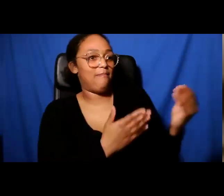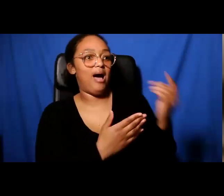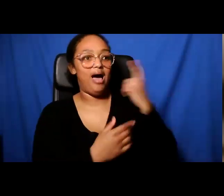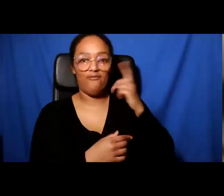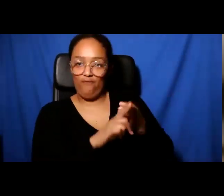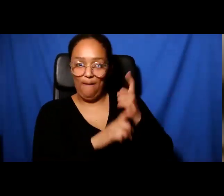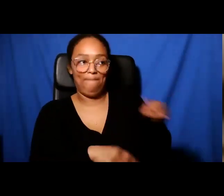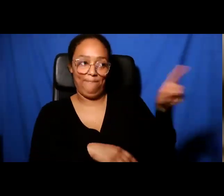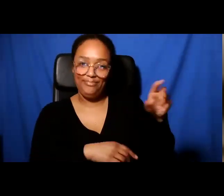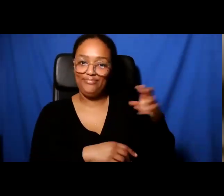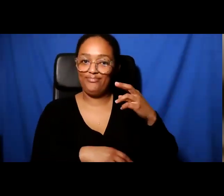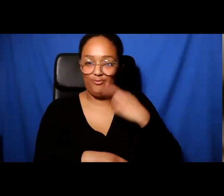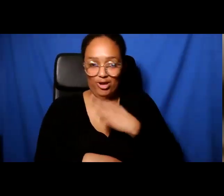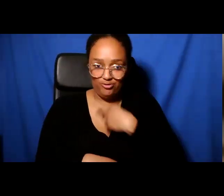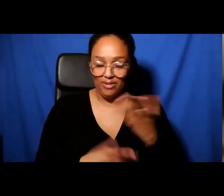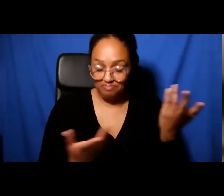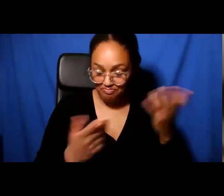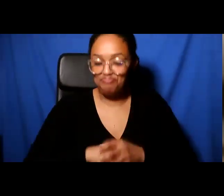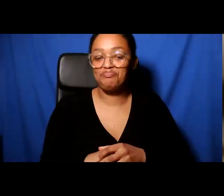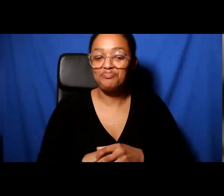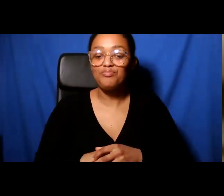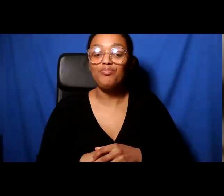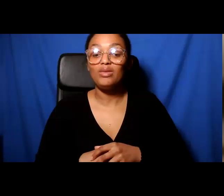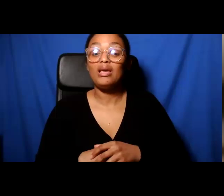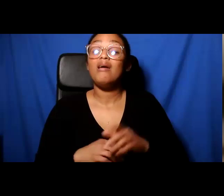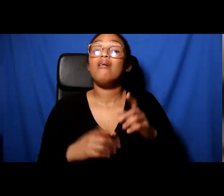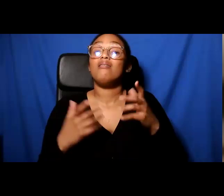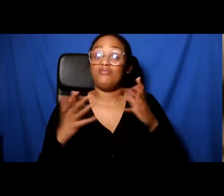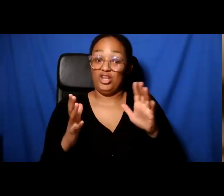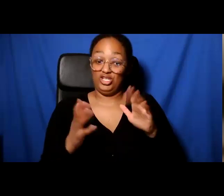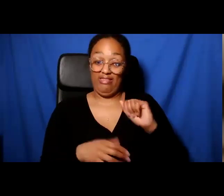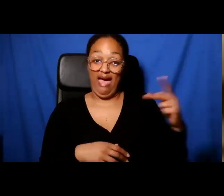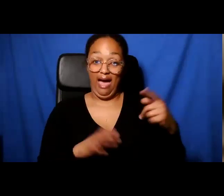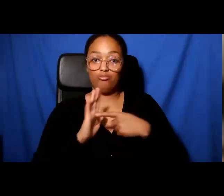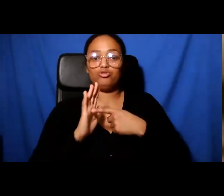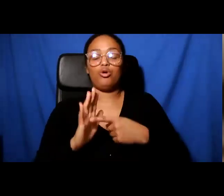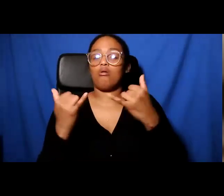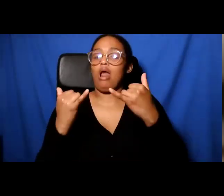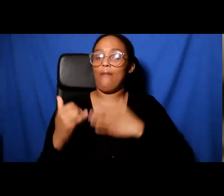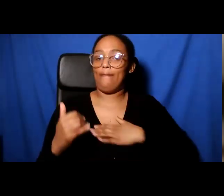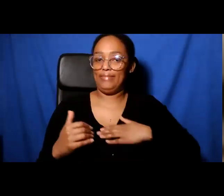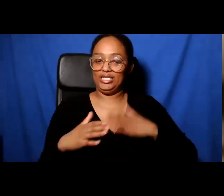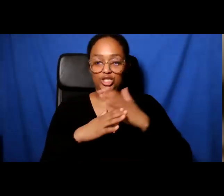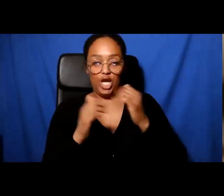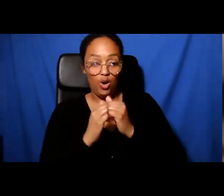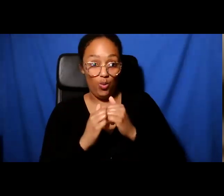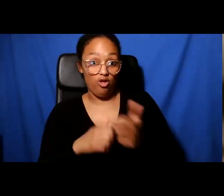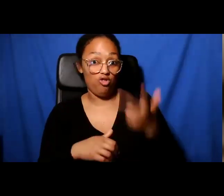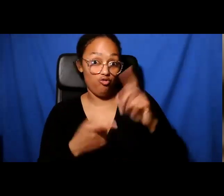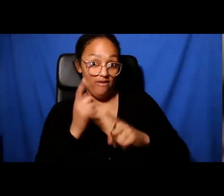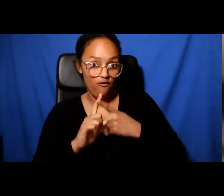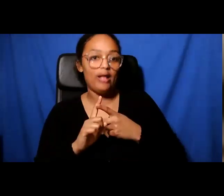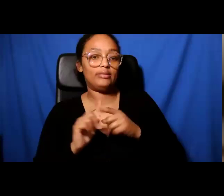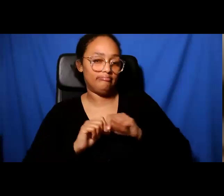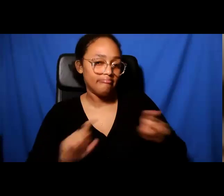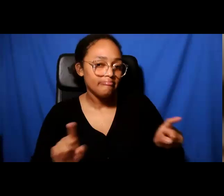up and said, now will you share this with at least 3 friends? And almost all of them did. Some of them shared it with more than 3 friends.